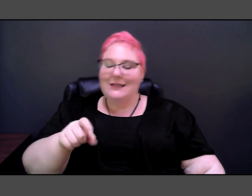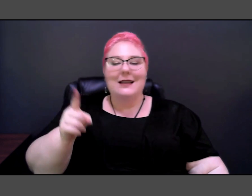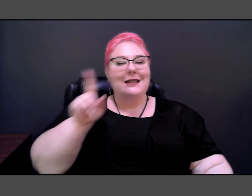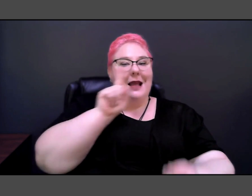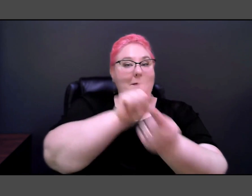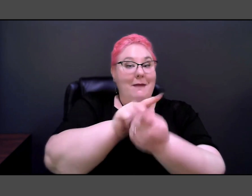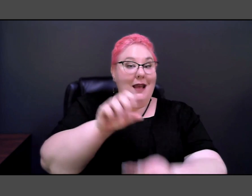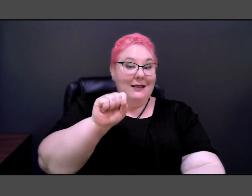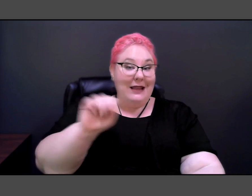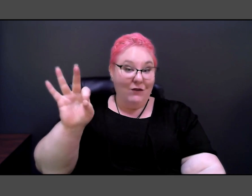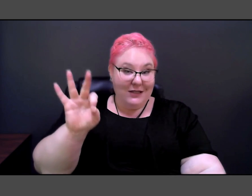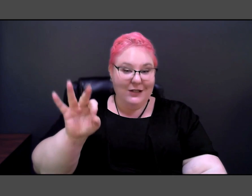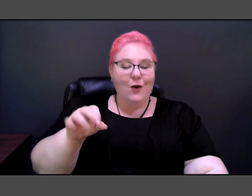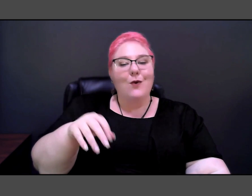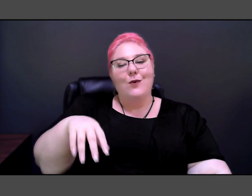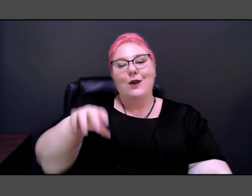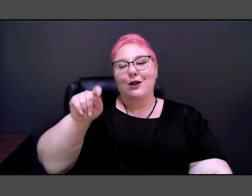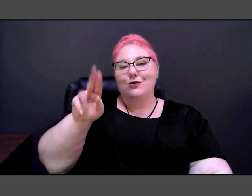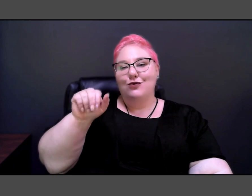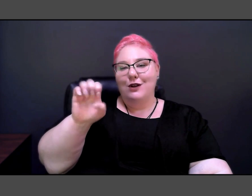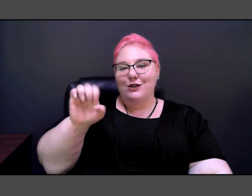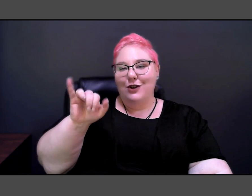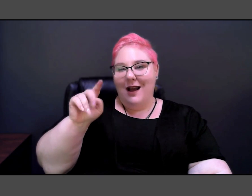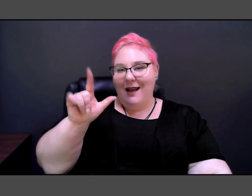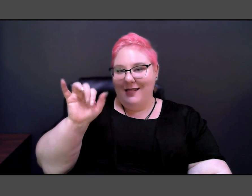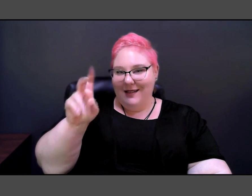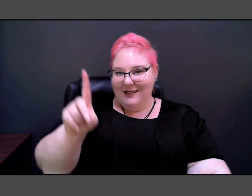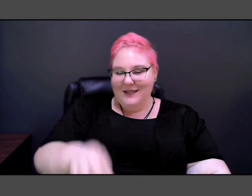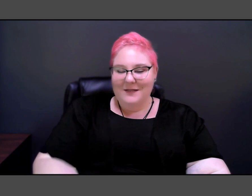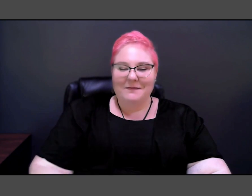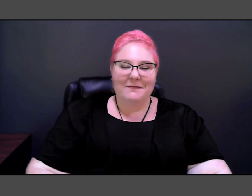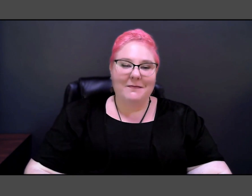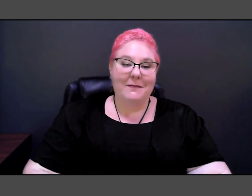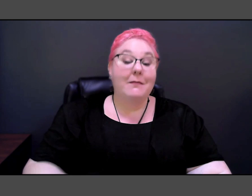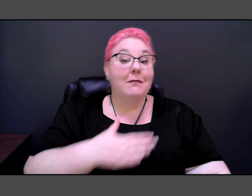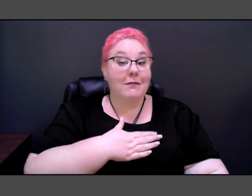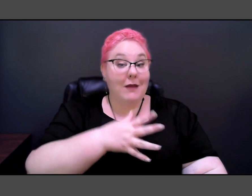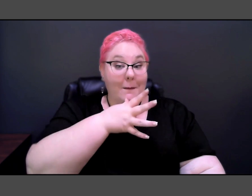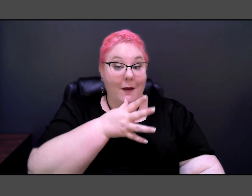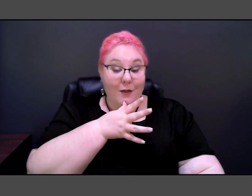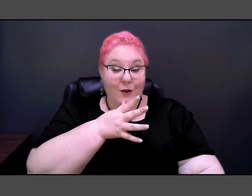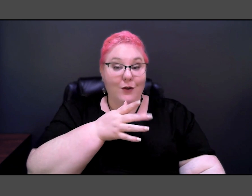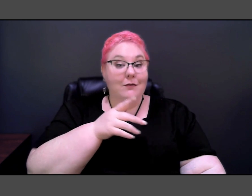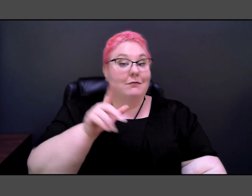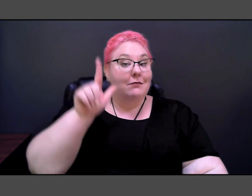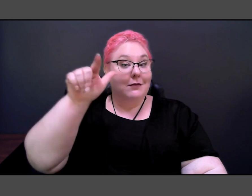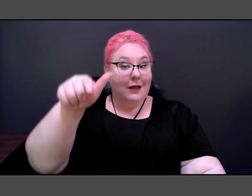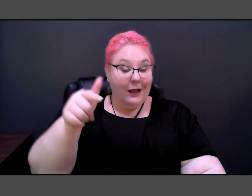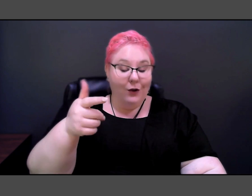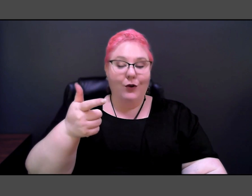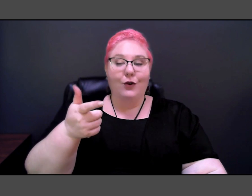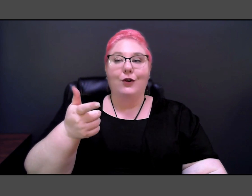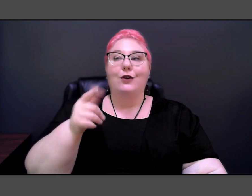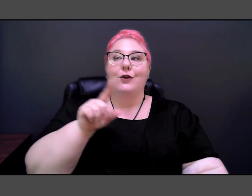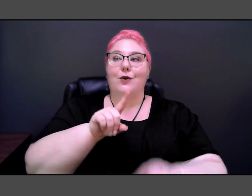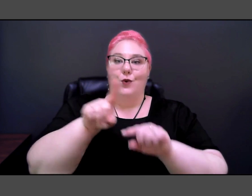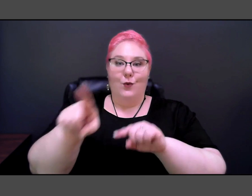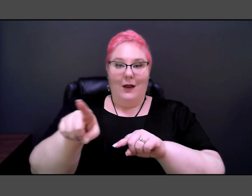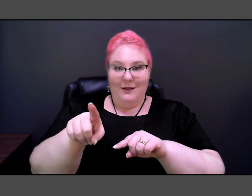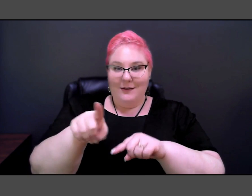there. My mother later went to the Bureau of Indian Affairs